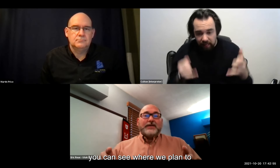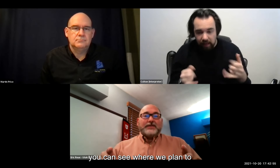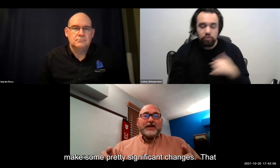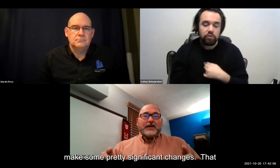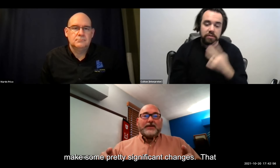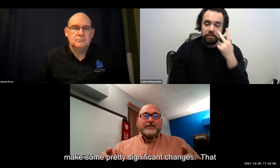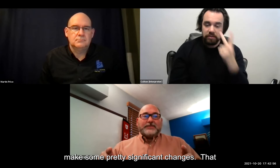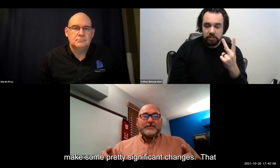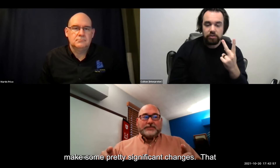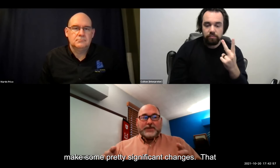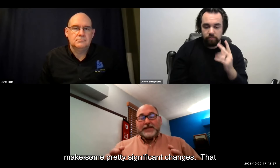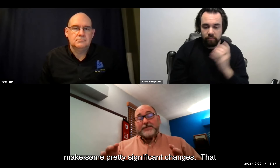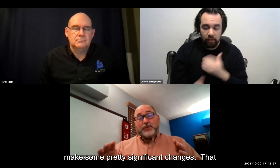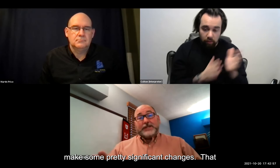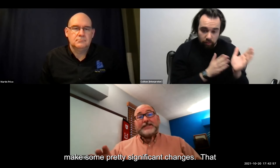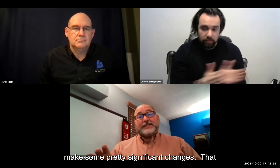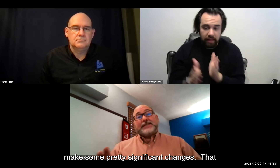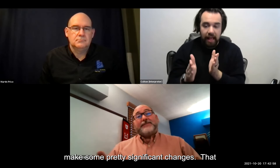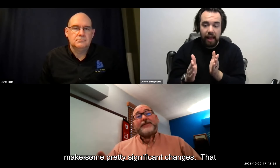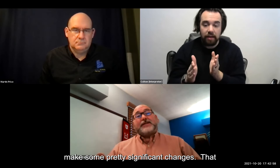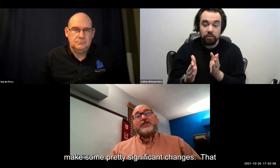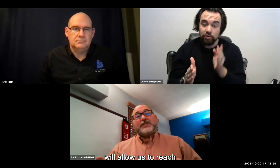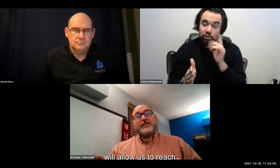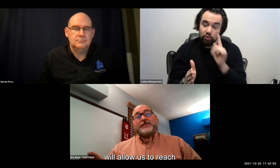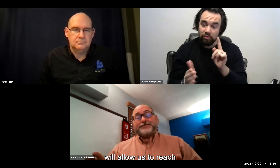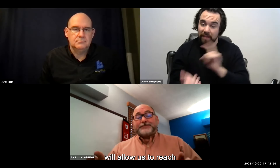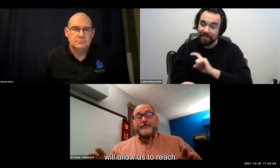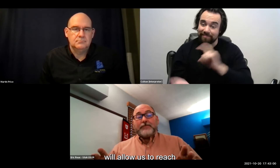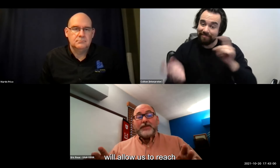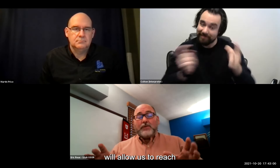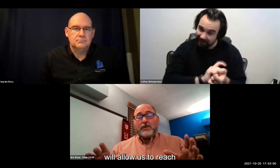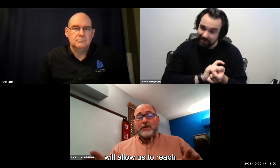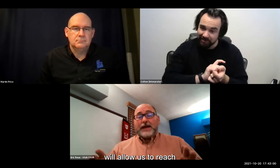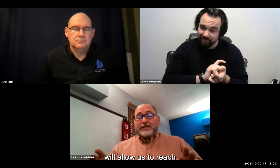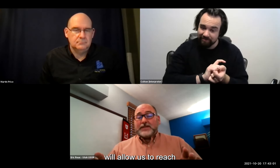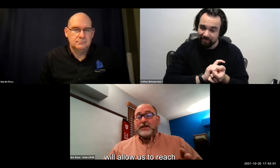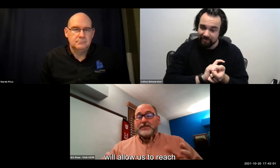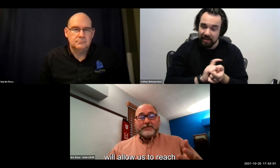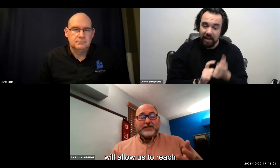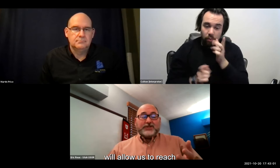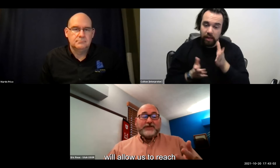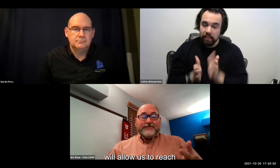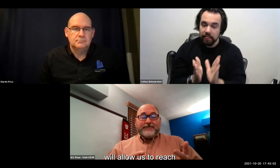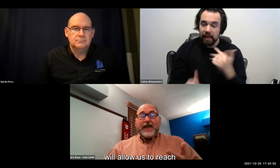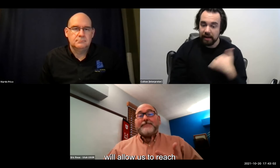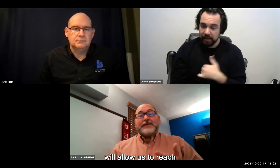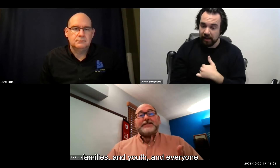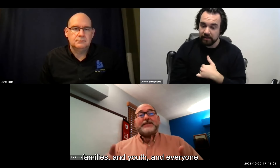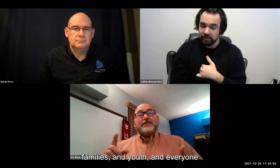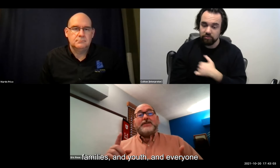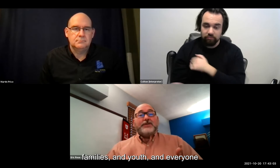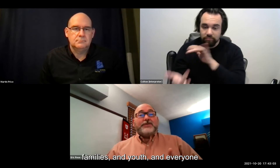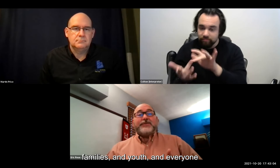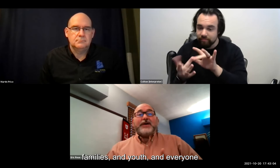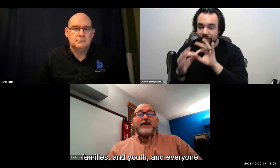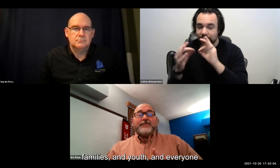plan to make some pretty significant changes that will allow us to reach families